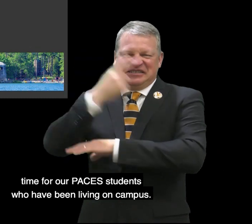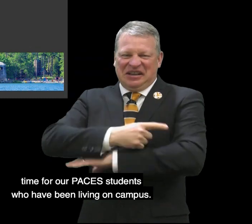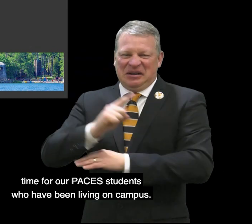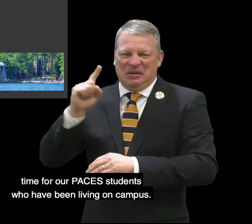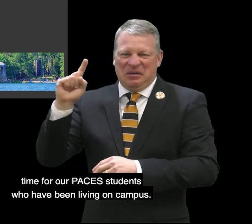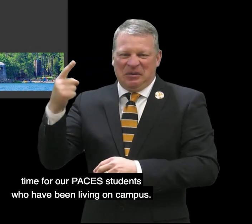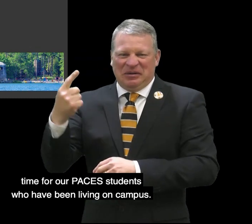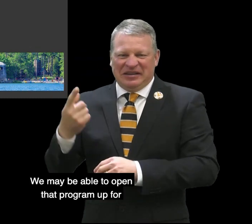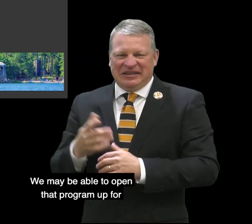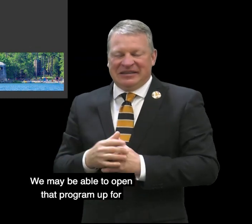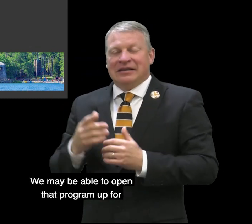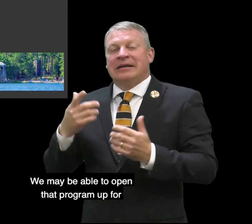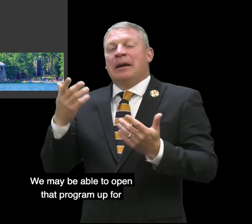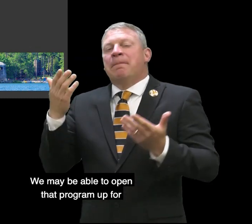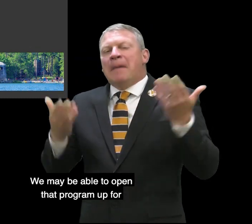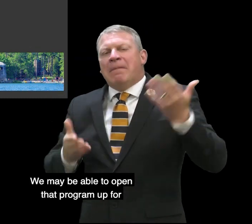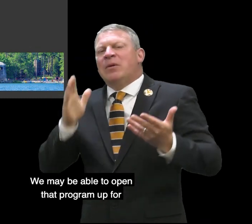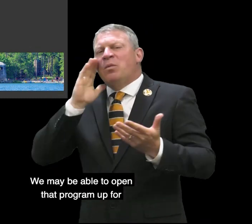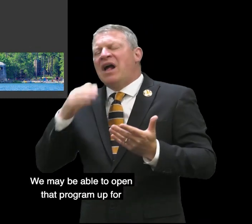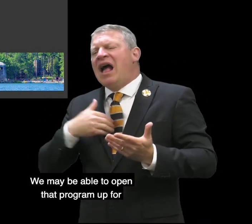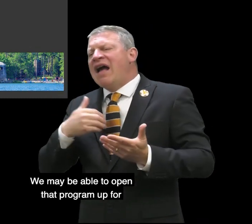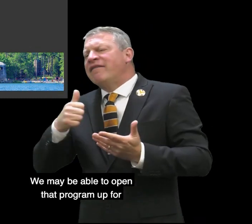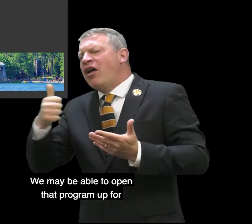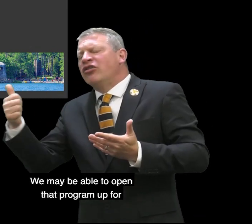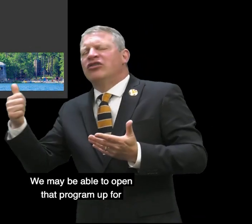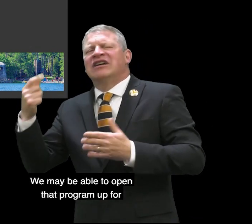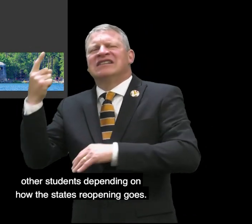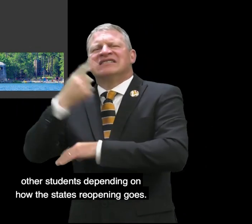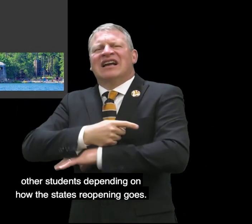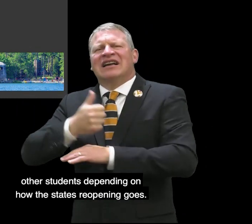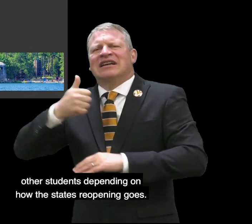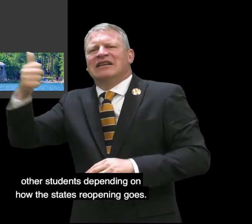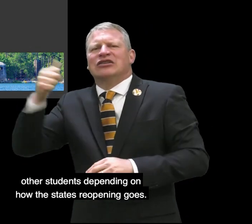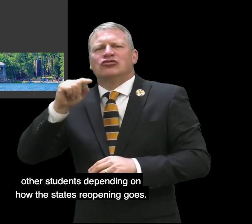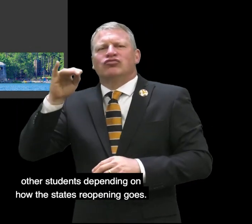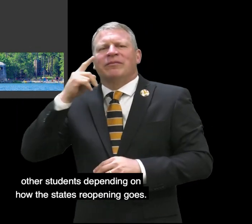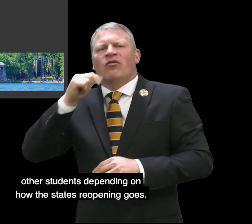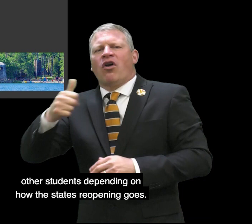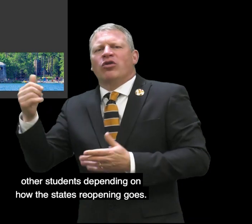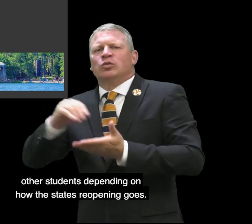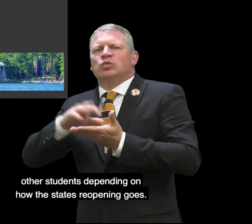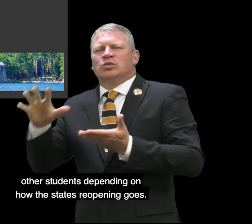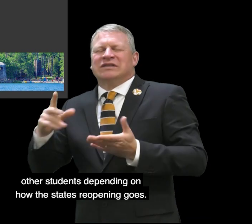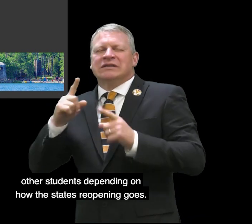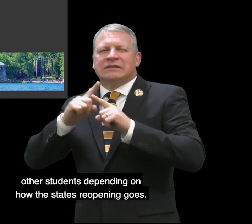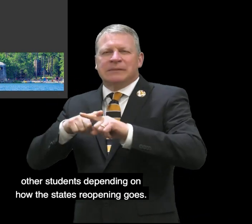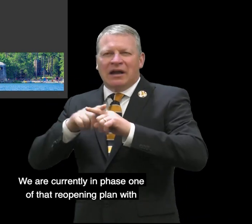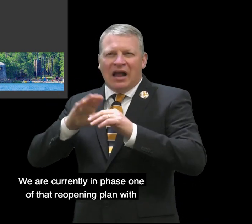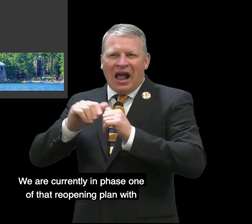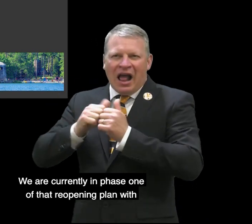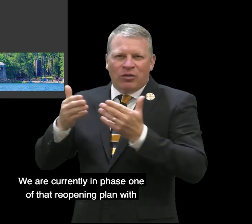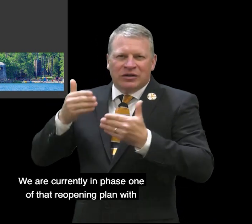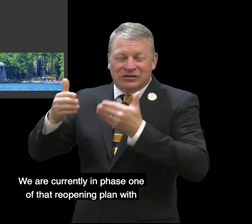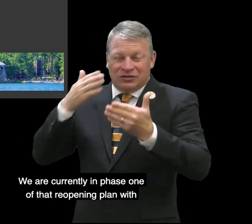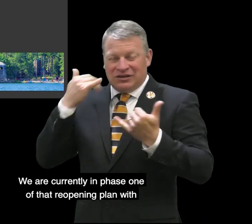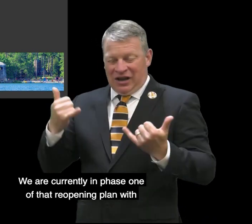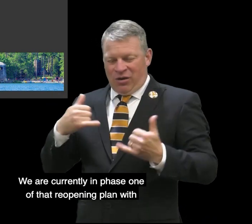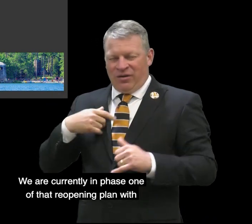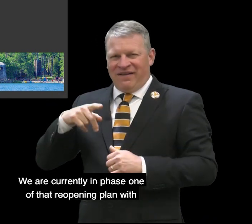will be working remotely. Camp Isabella will be open as a day program for just a limited time for our PACE students